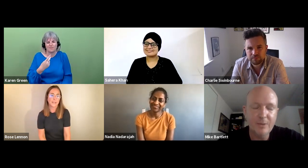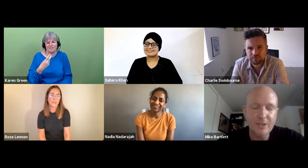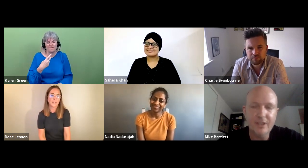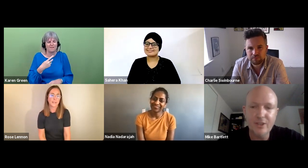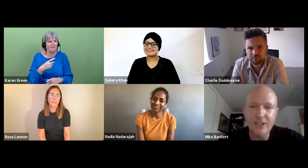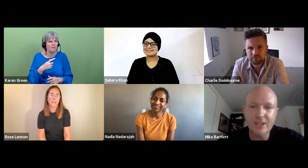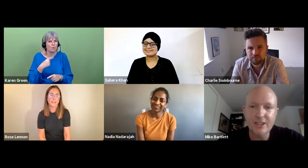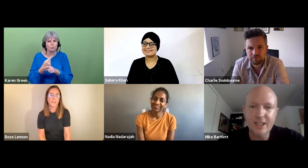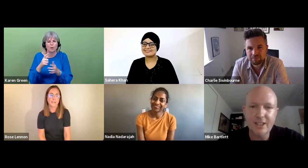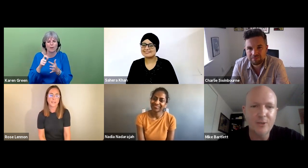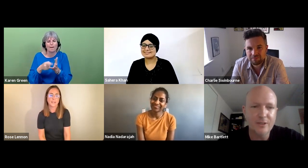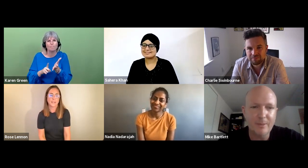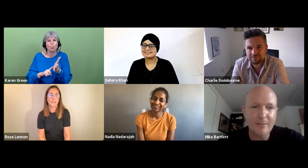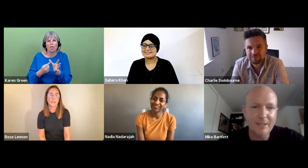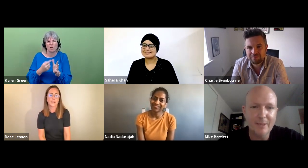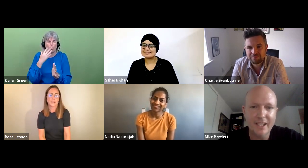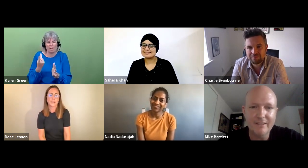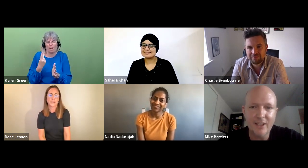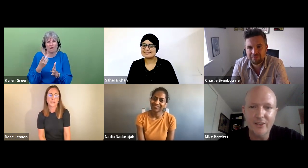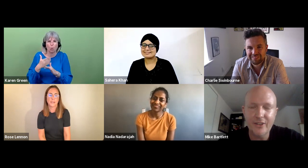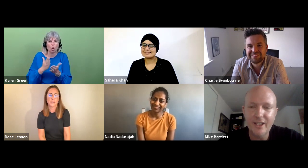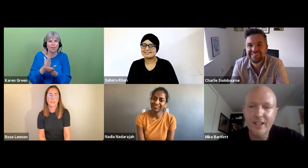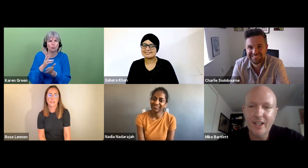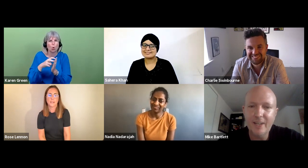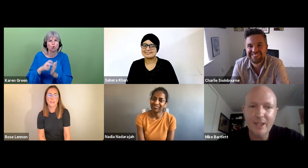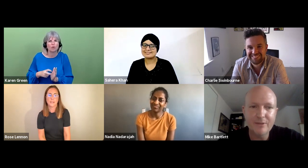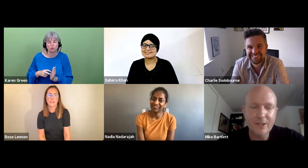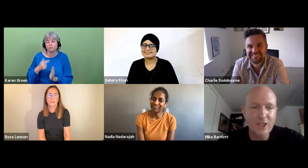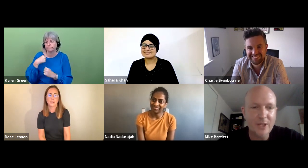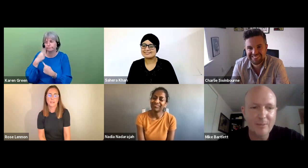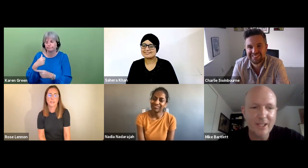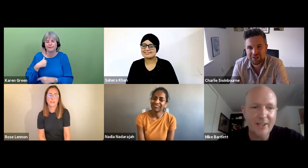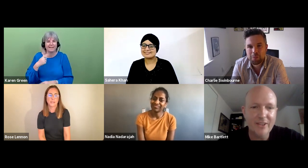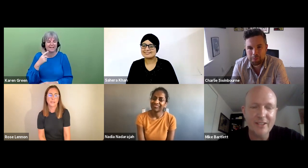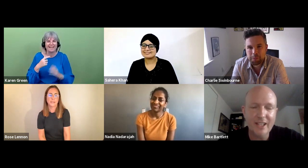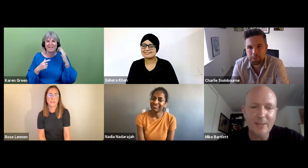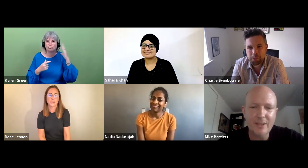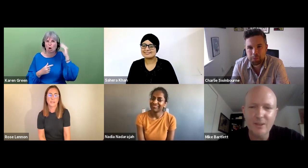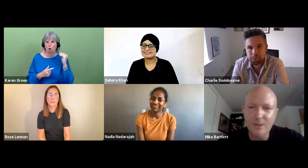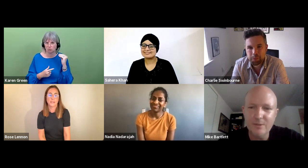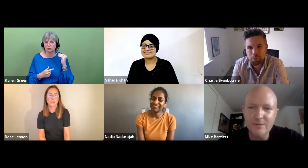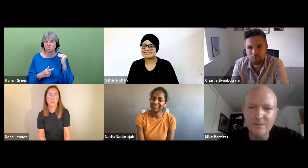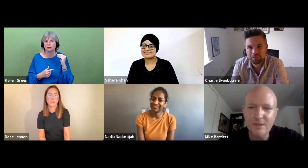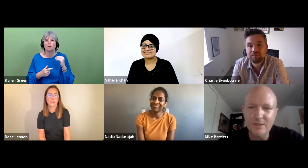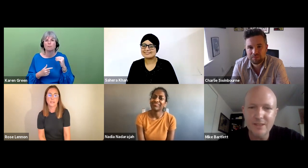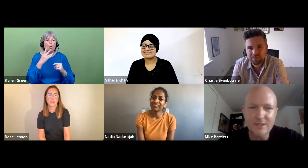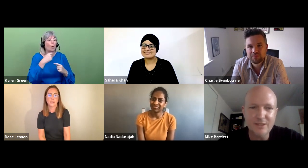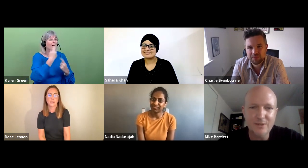doing Contractions, and I told her about my hearing loss. And whenever I've told anybody else, they went, oh, that's